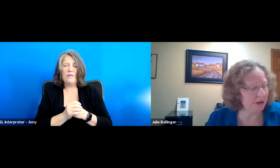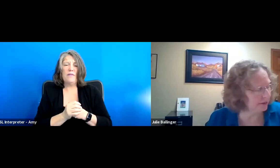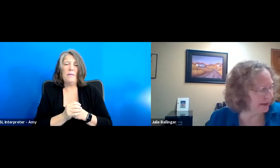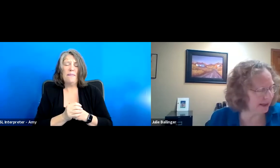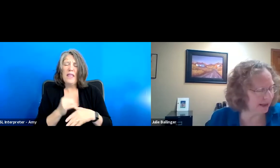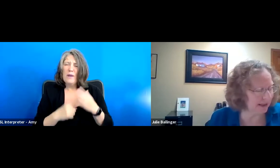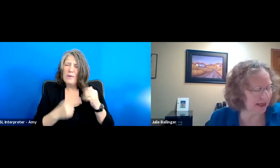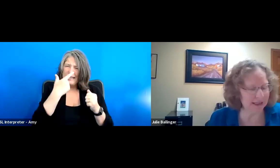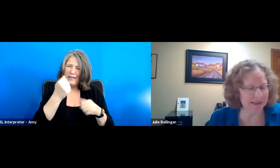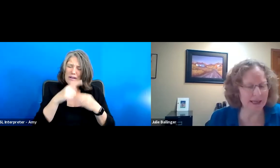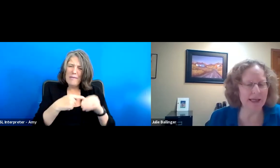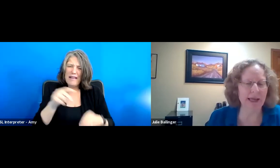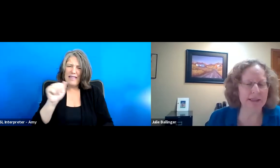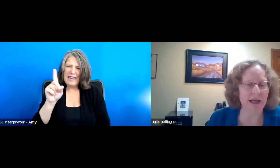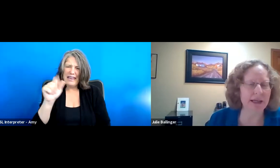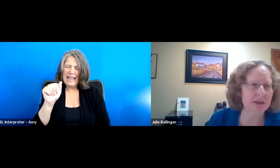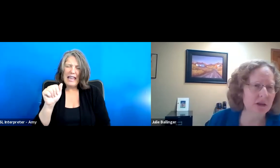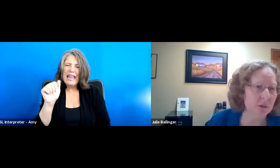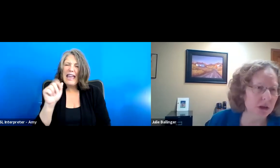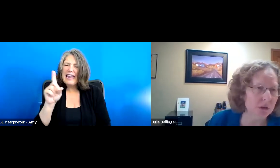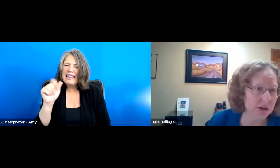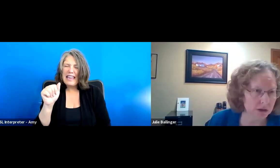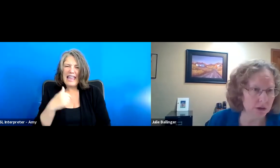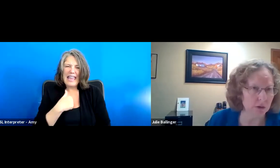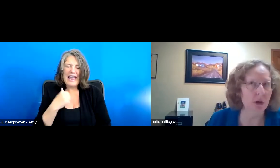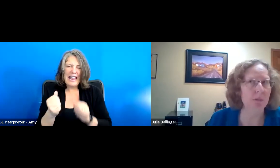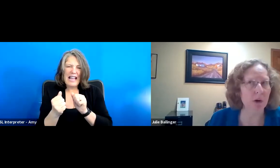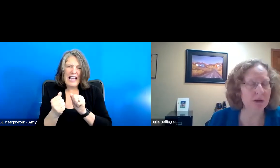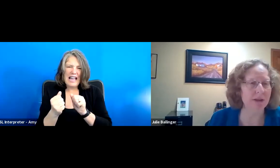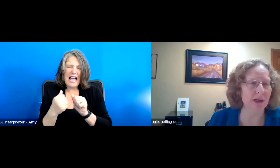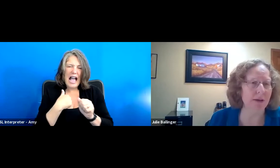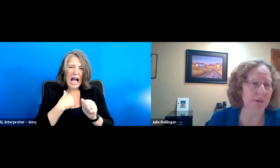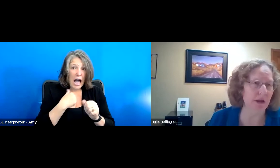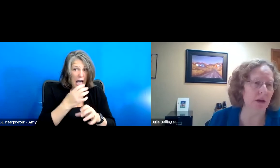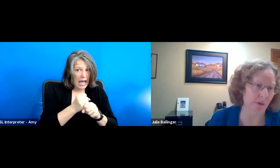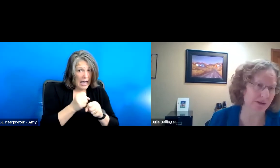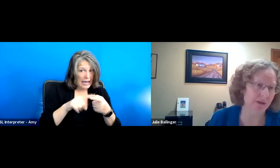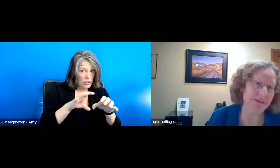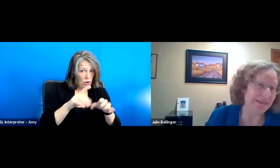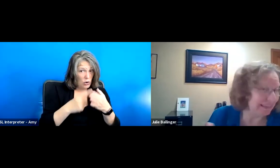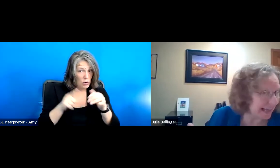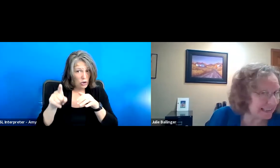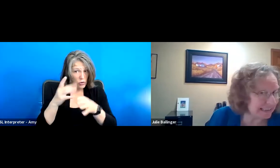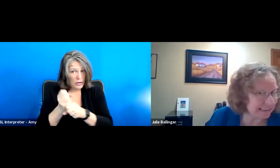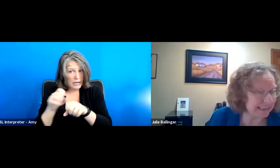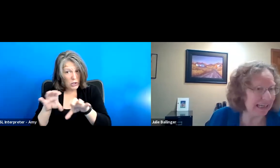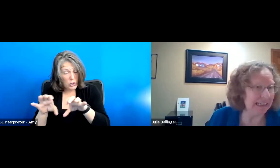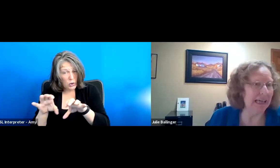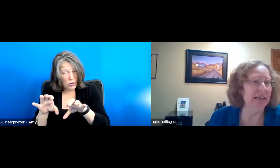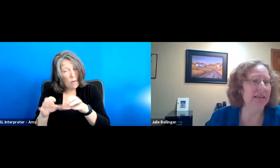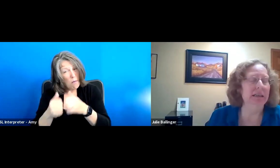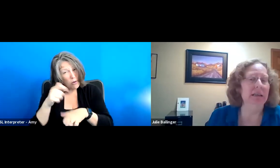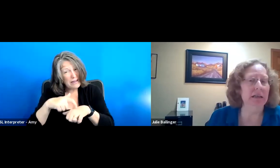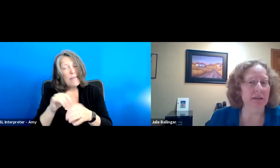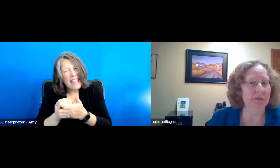What's interesting about the ADA is the ADA is I get to do what you get to do most of the time, but not always. That's the